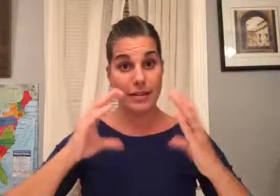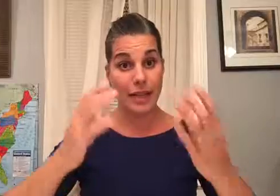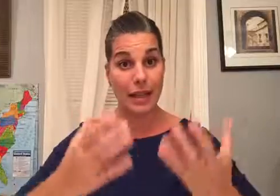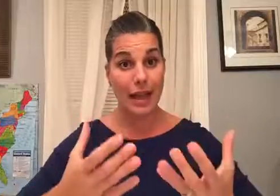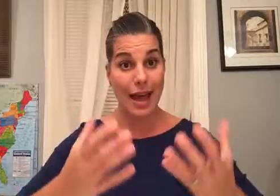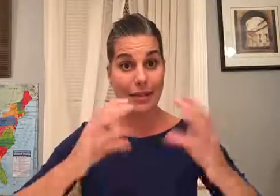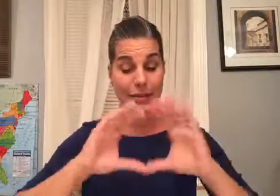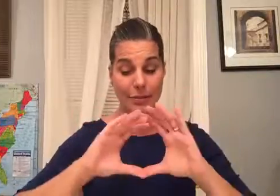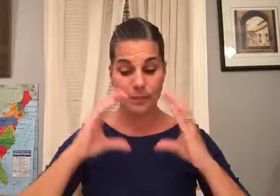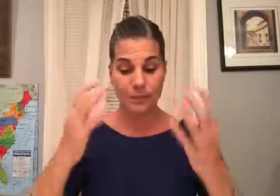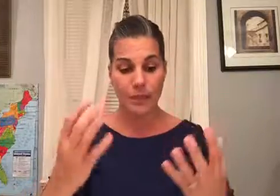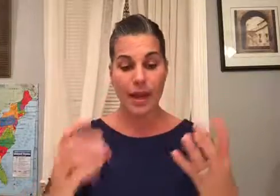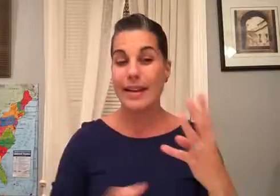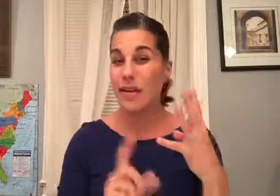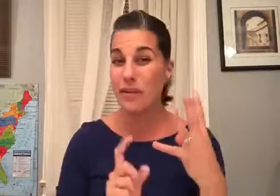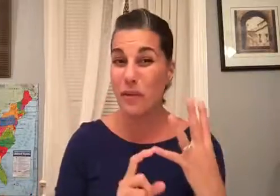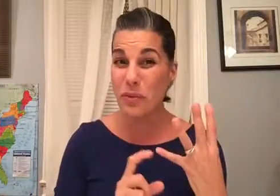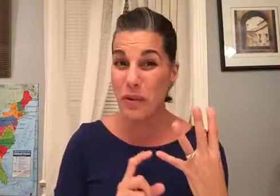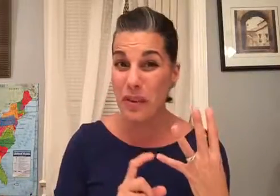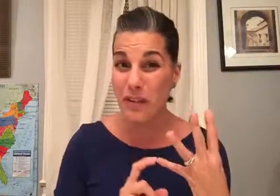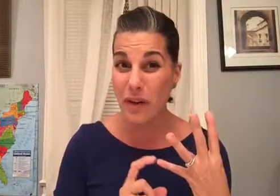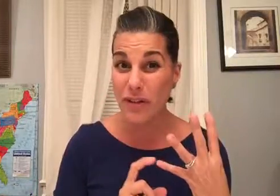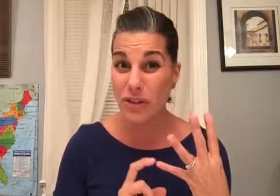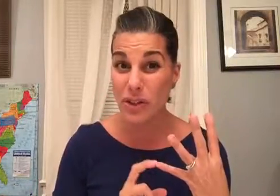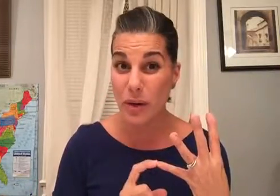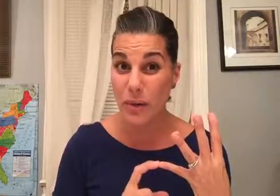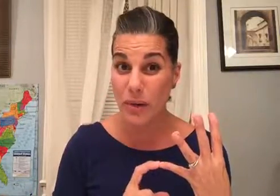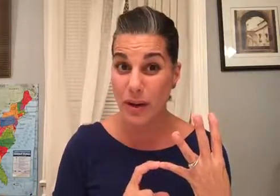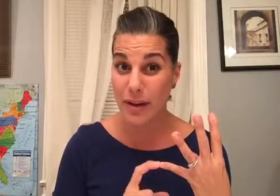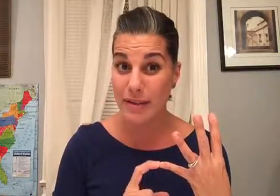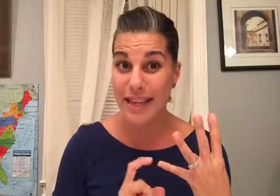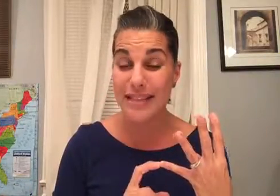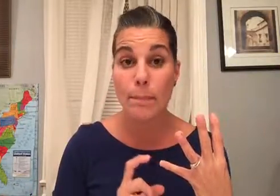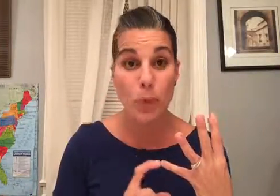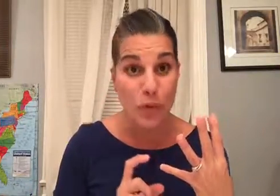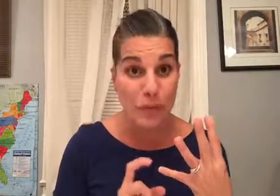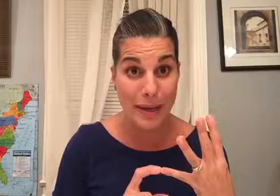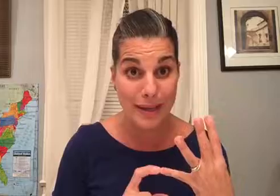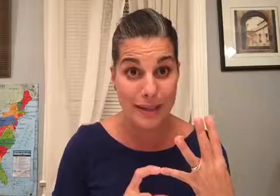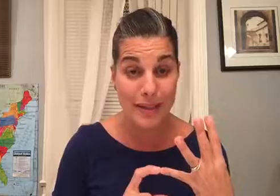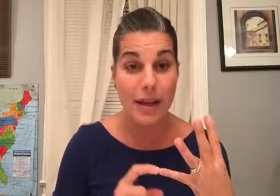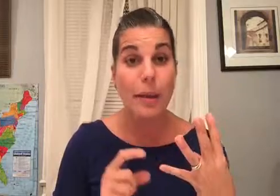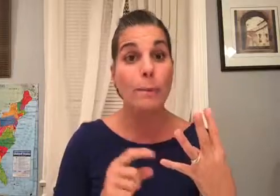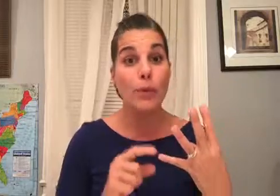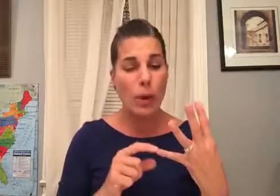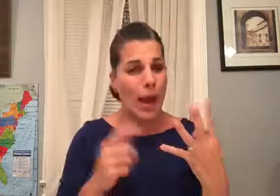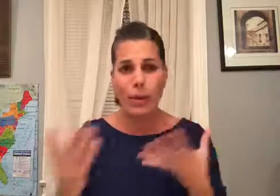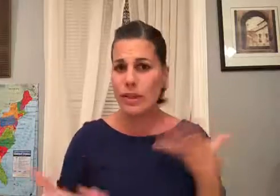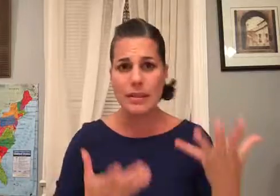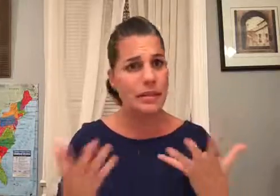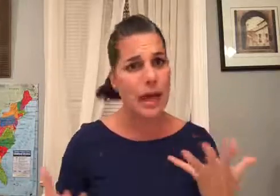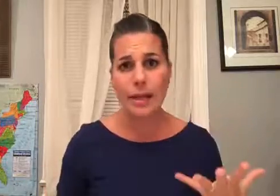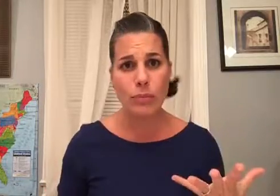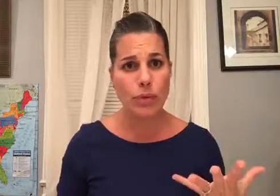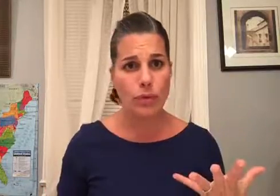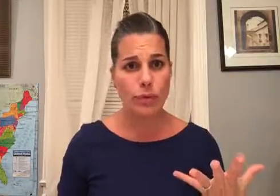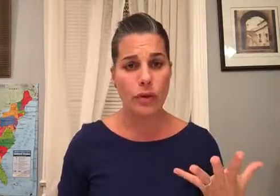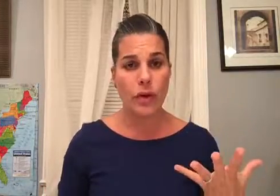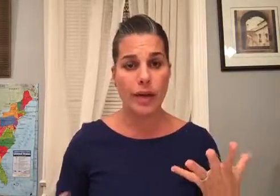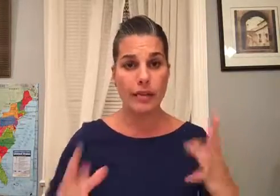in class? Now the fourth one that I forgot to share with you guys is movement. How does the sign move? Is